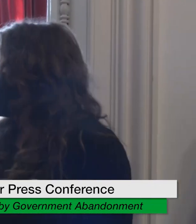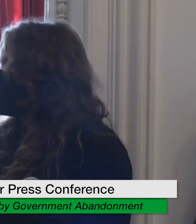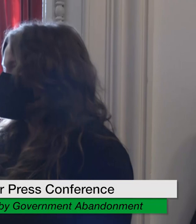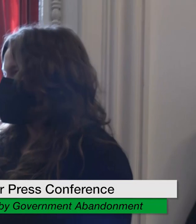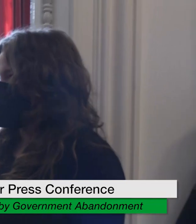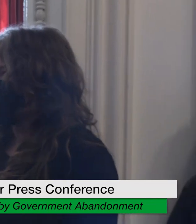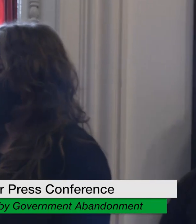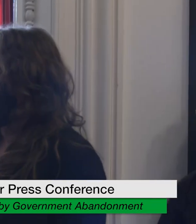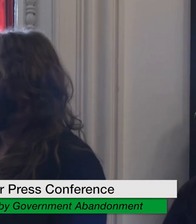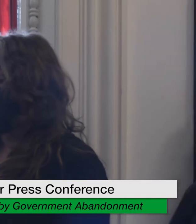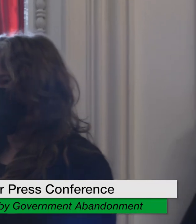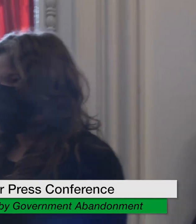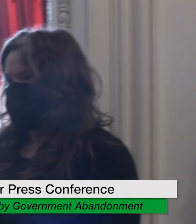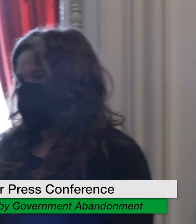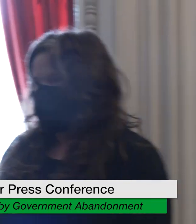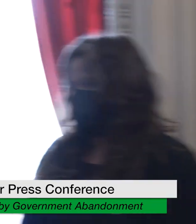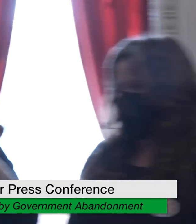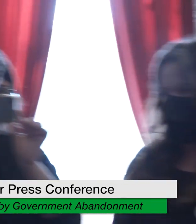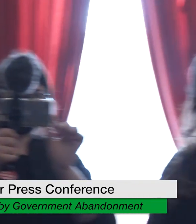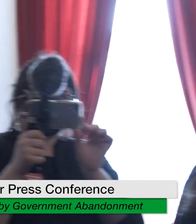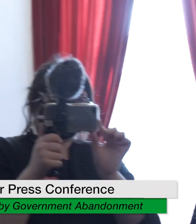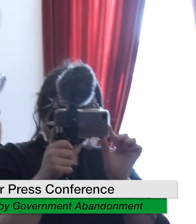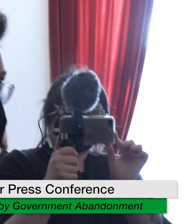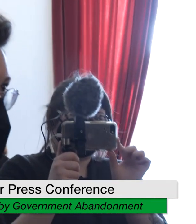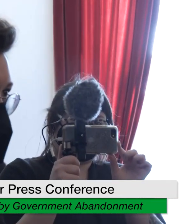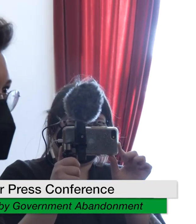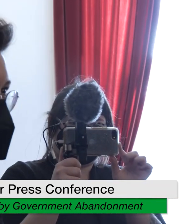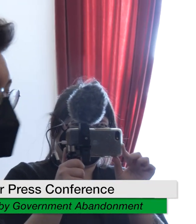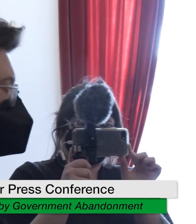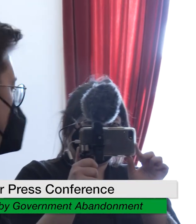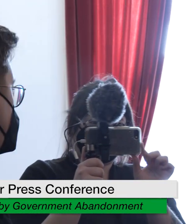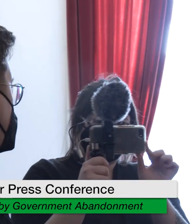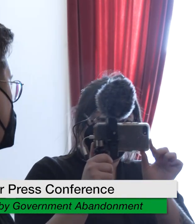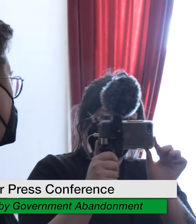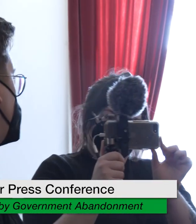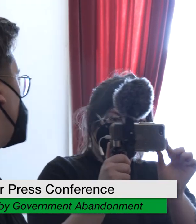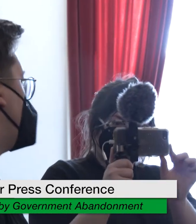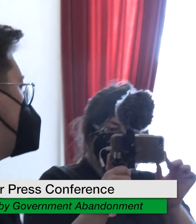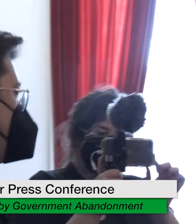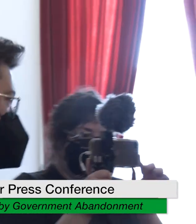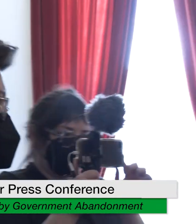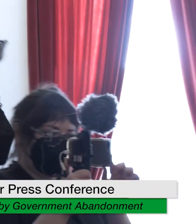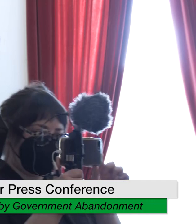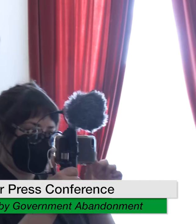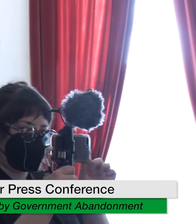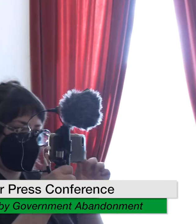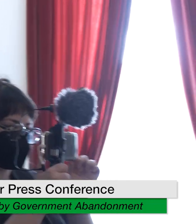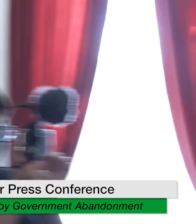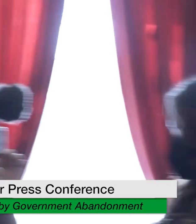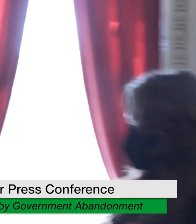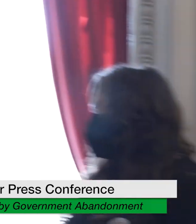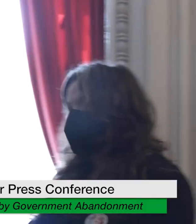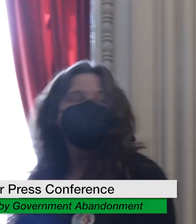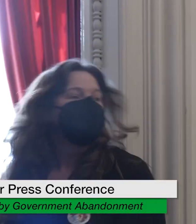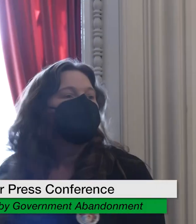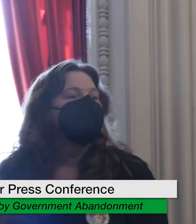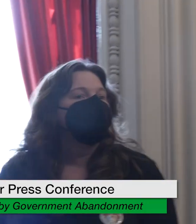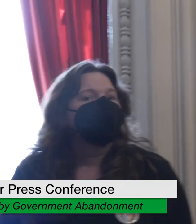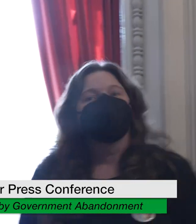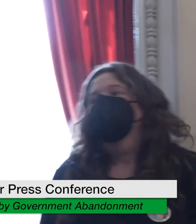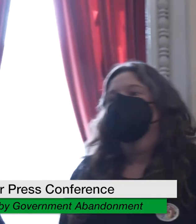Scott. Thank you. All right. It's been delivered. The petitions are going to be delivered to Governor Scott. We were not allowed to speak with him. No.